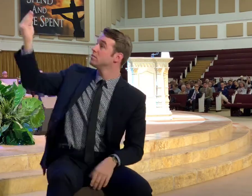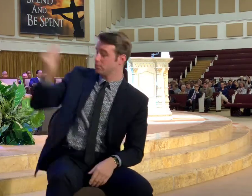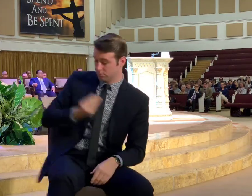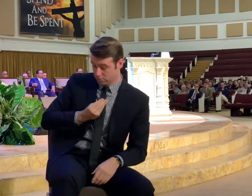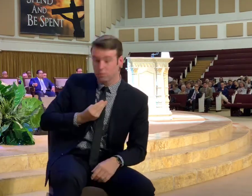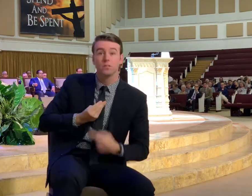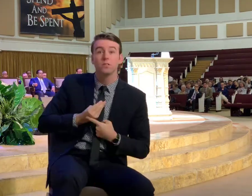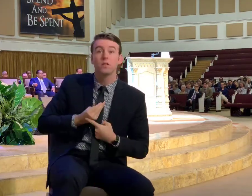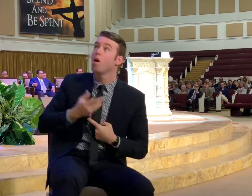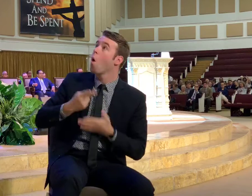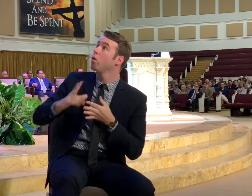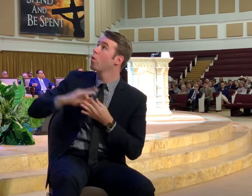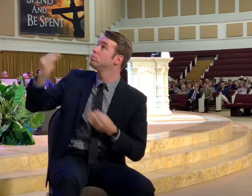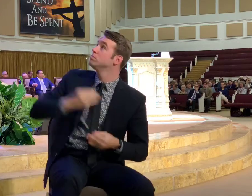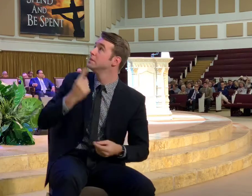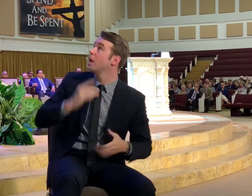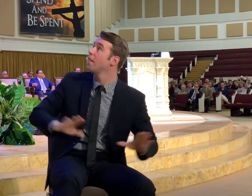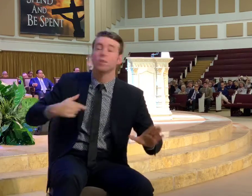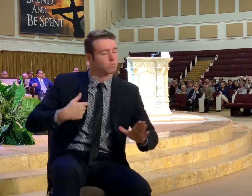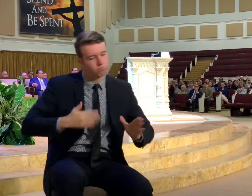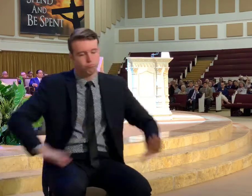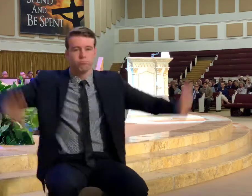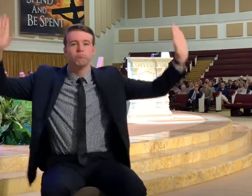feel. If you feel like lifting your hand,